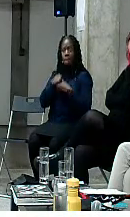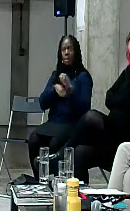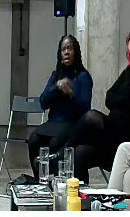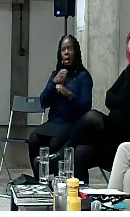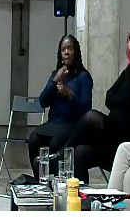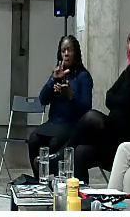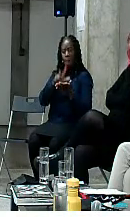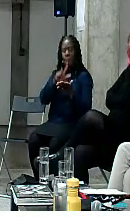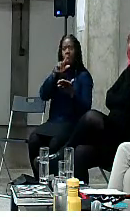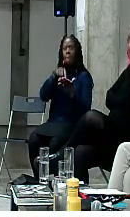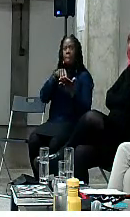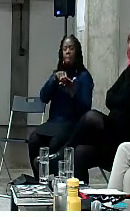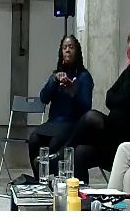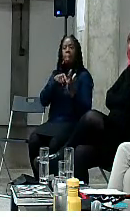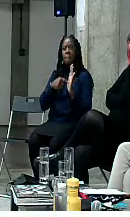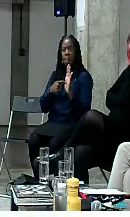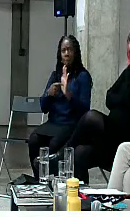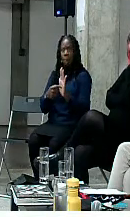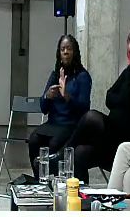into force, you know,